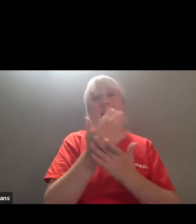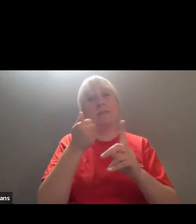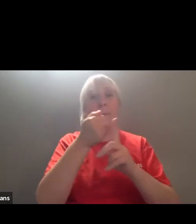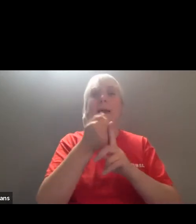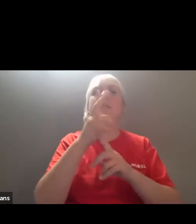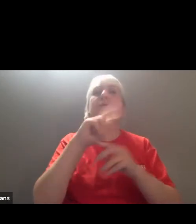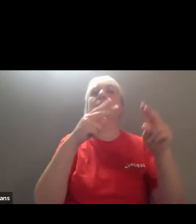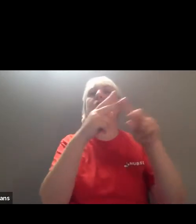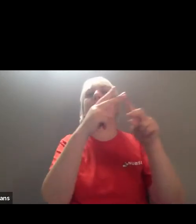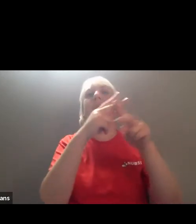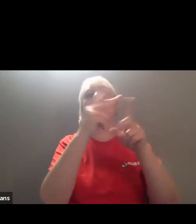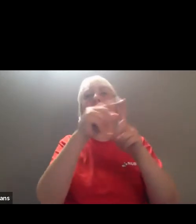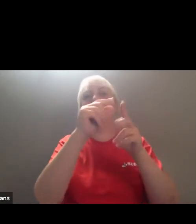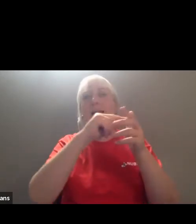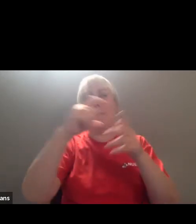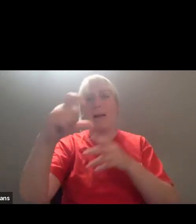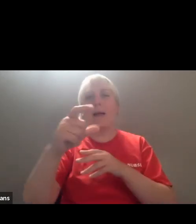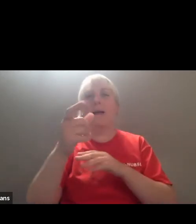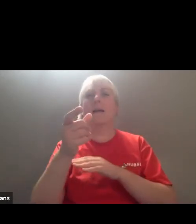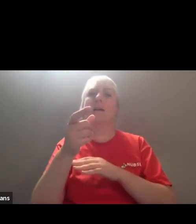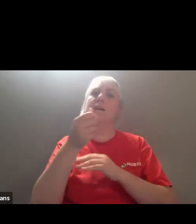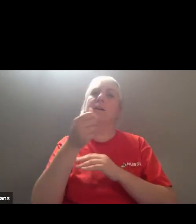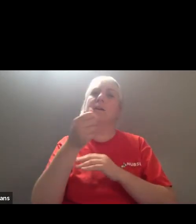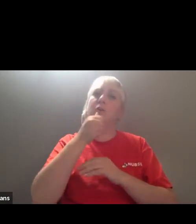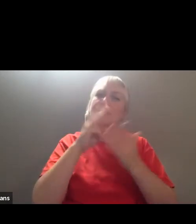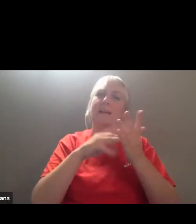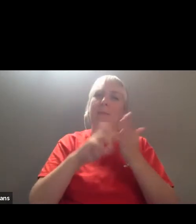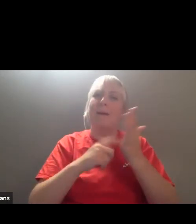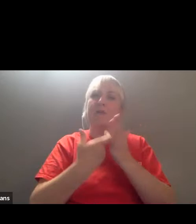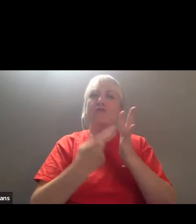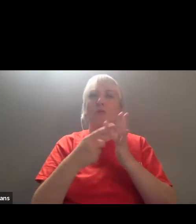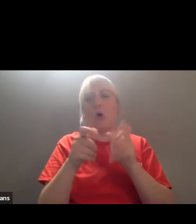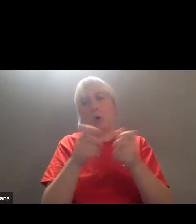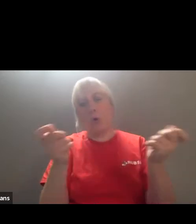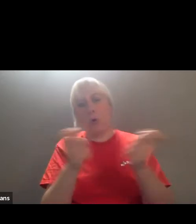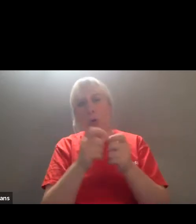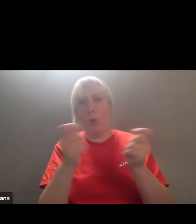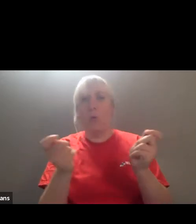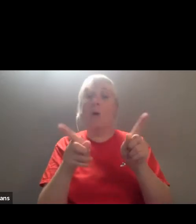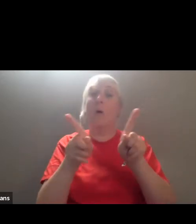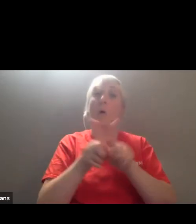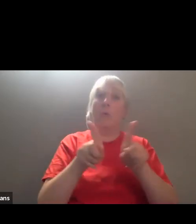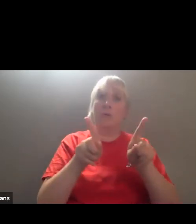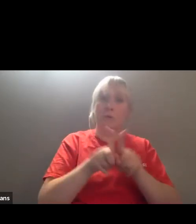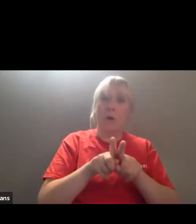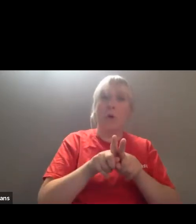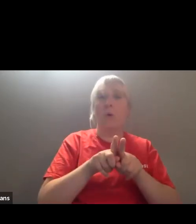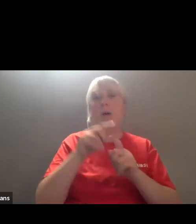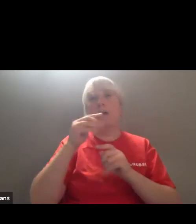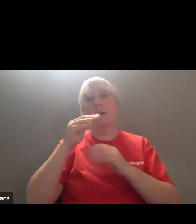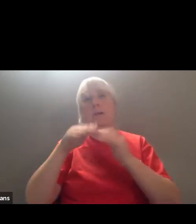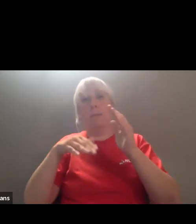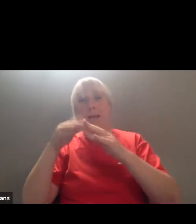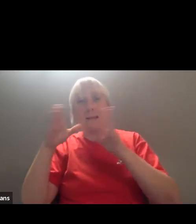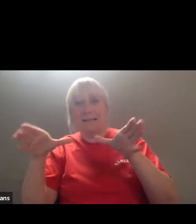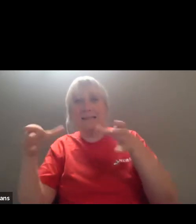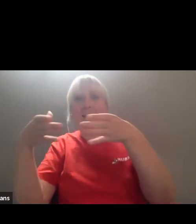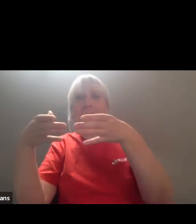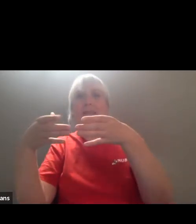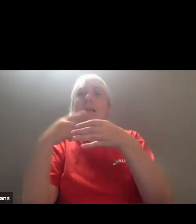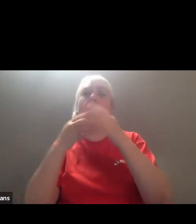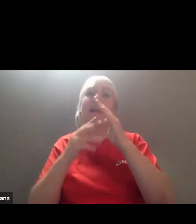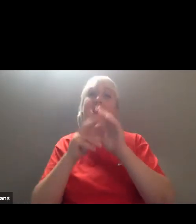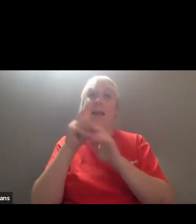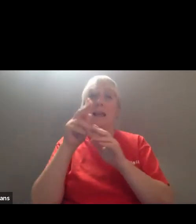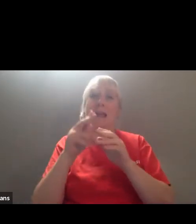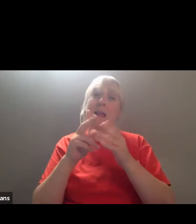DPAC with the Metro, what we've seen with the building of Suka and, you know, up in Norfolk, that